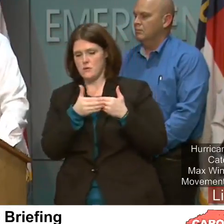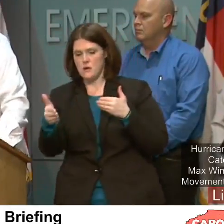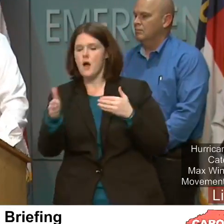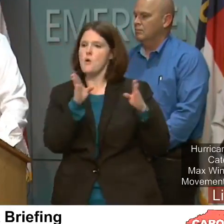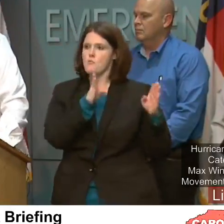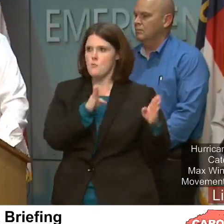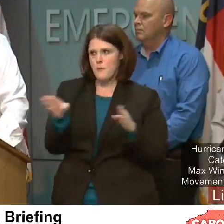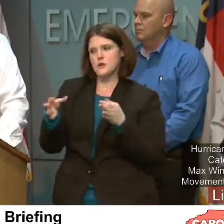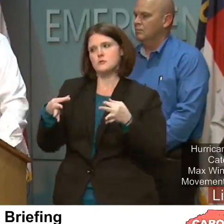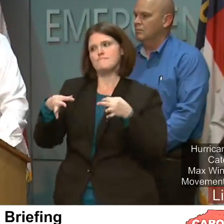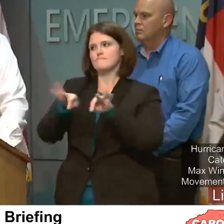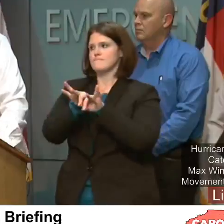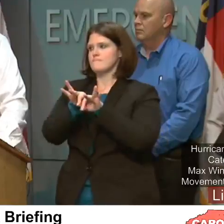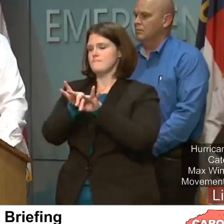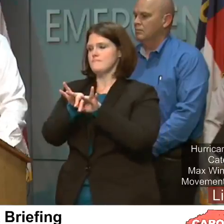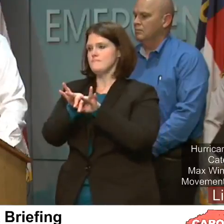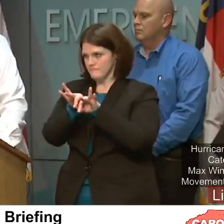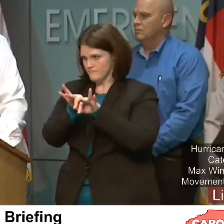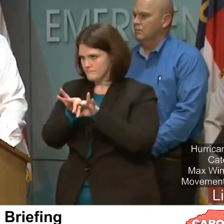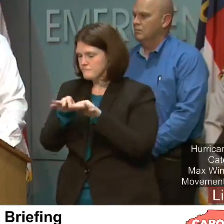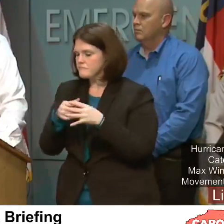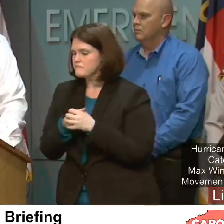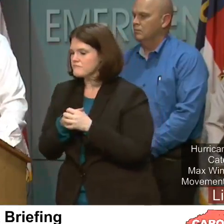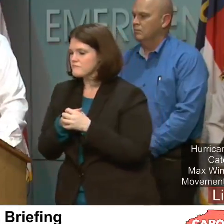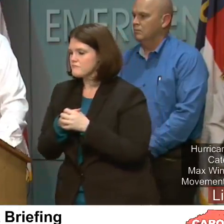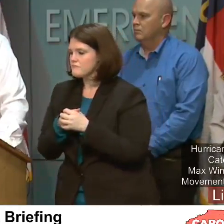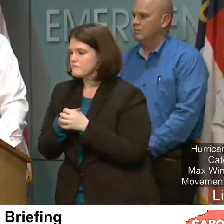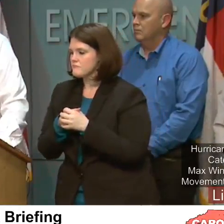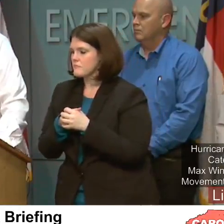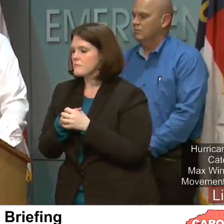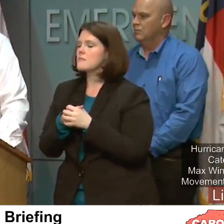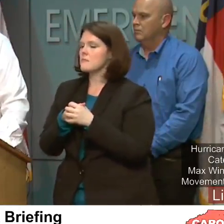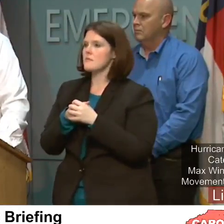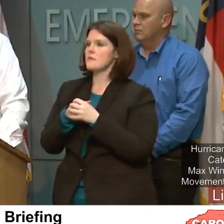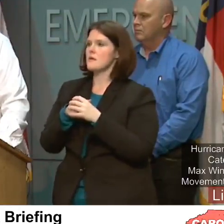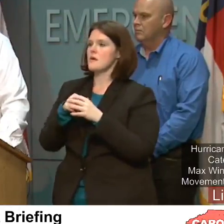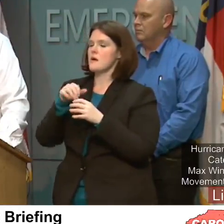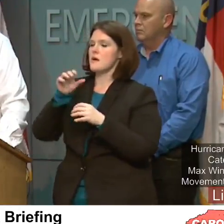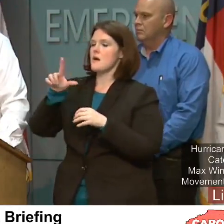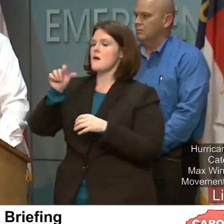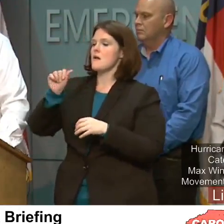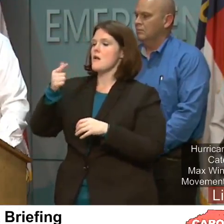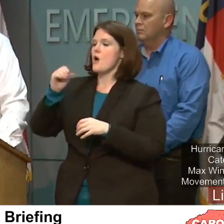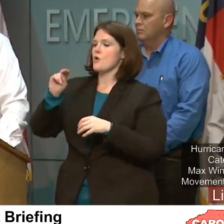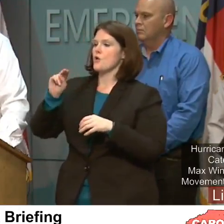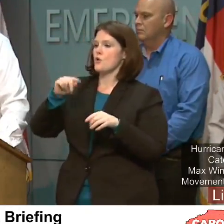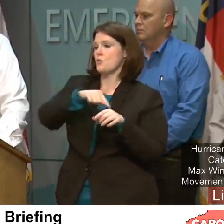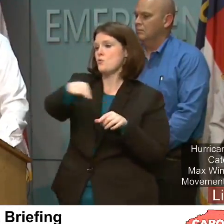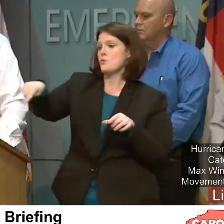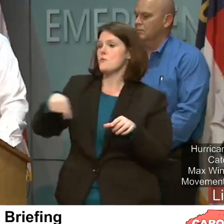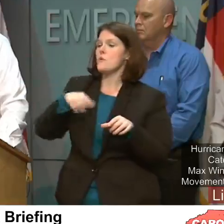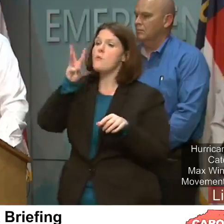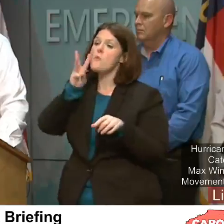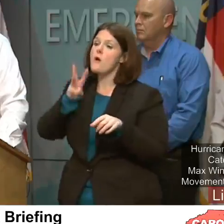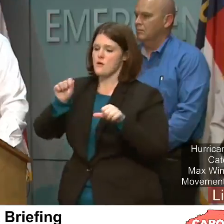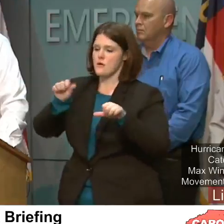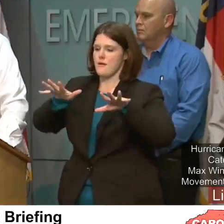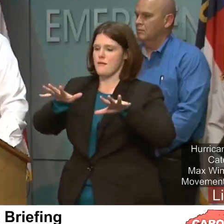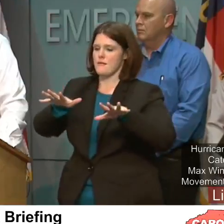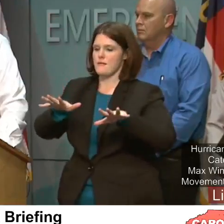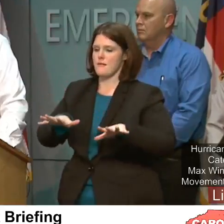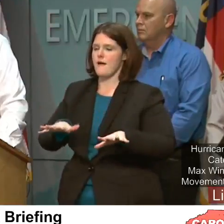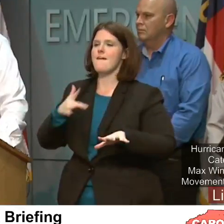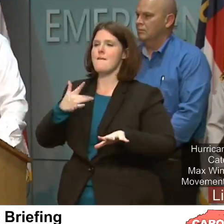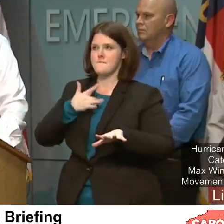key. We have been able to draw down lagoon levels to the point that we believe that we can handle